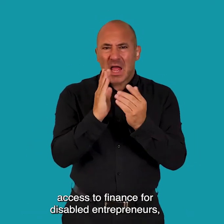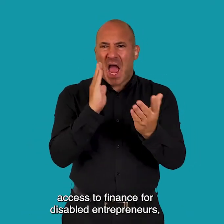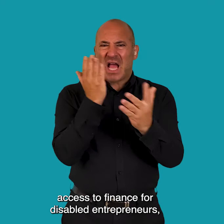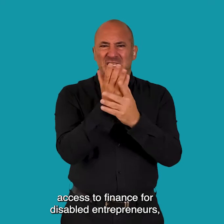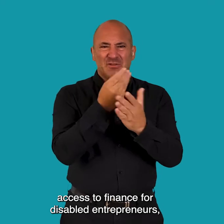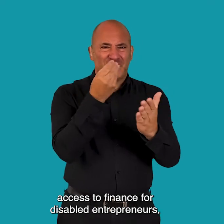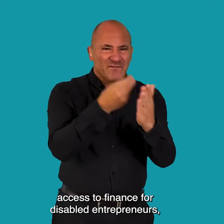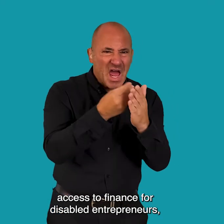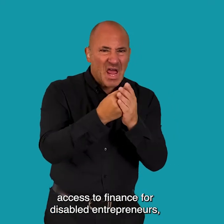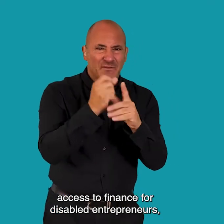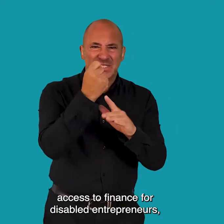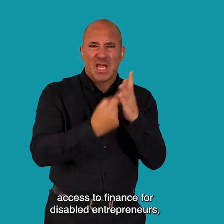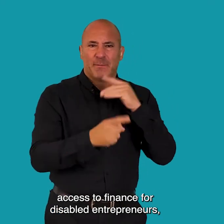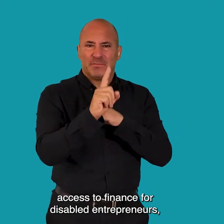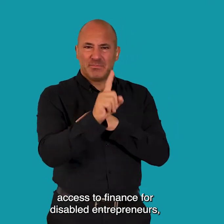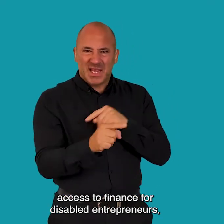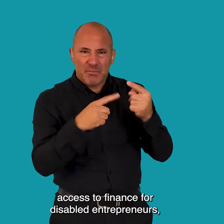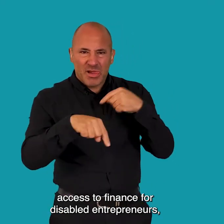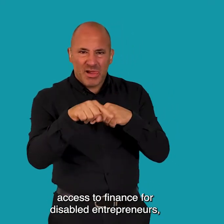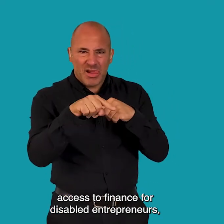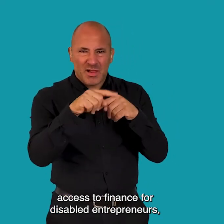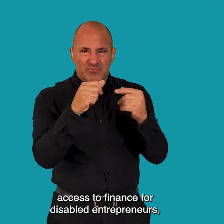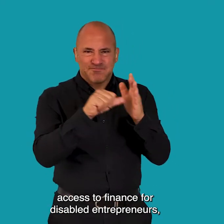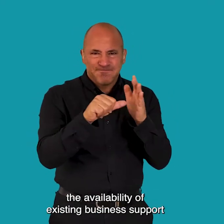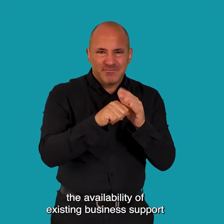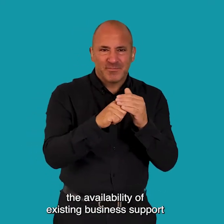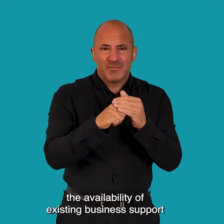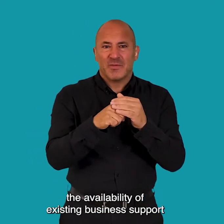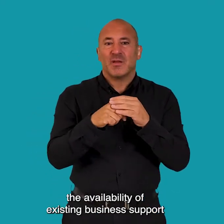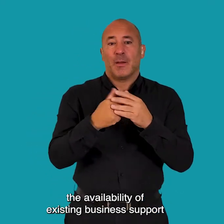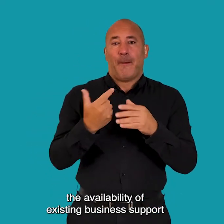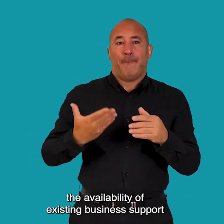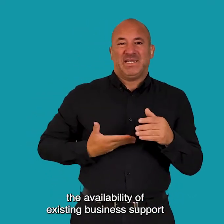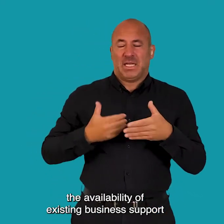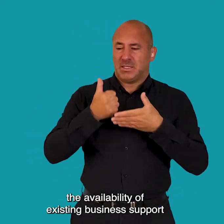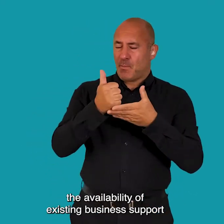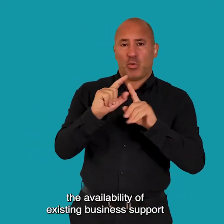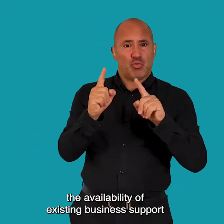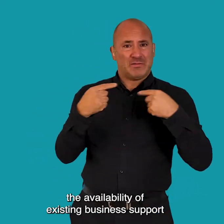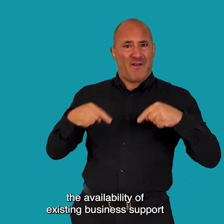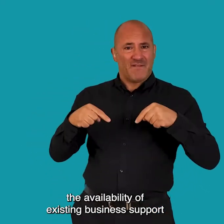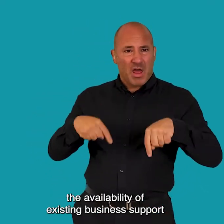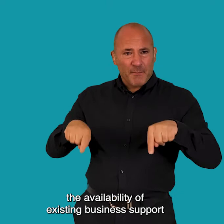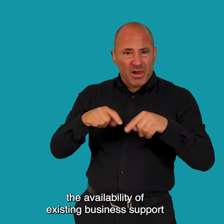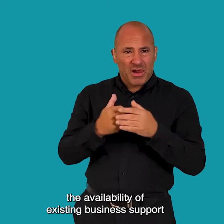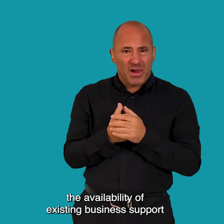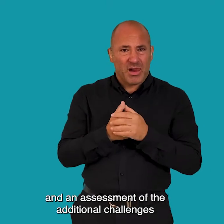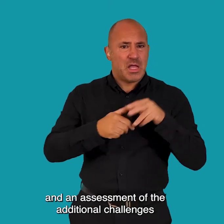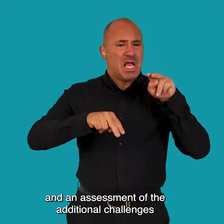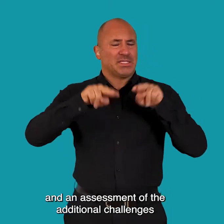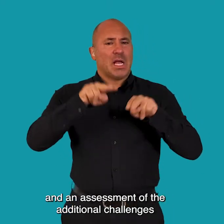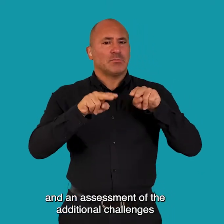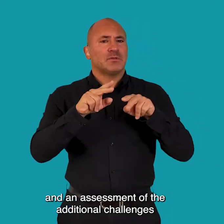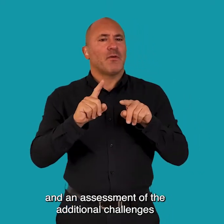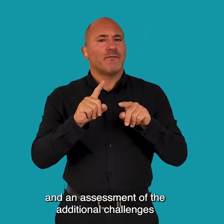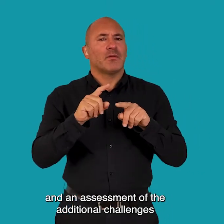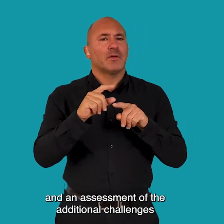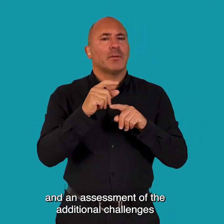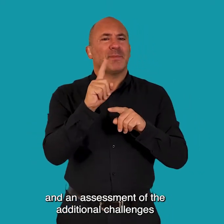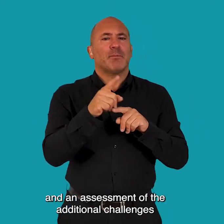to finance for disabled entrepreneurs, the availability of existing business support, and an assessment of the additional